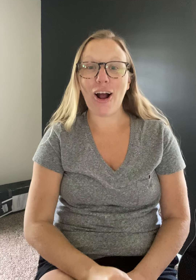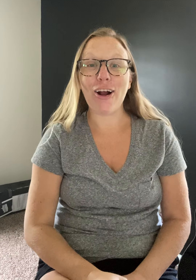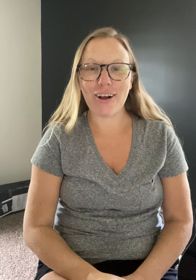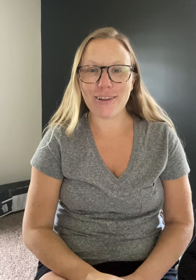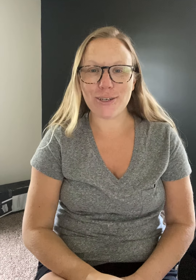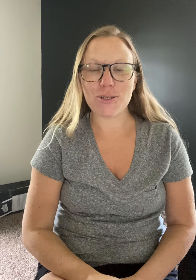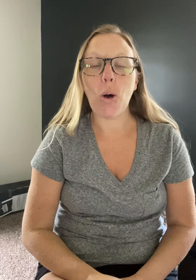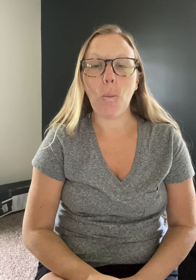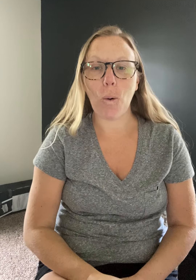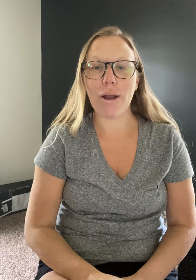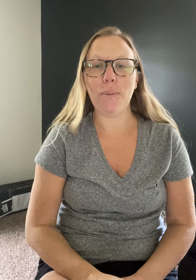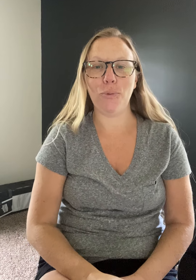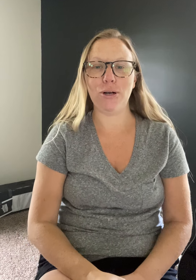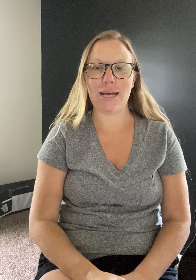our colors one more time.